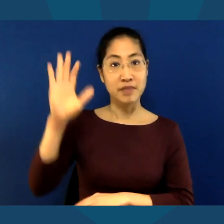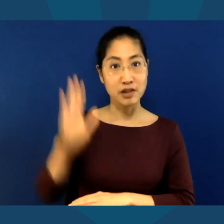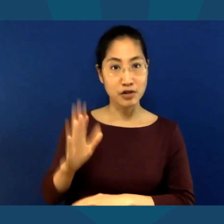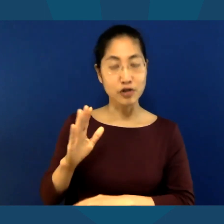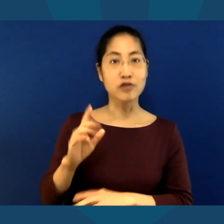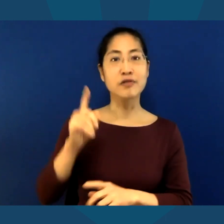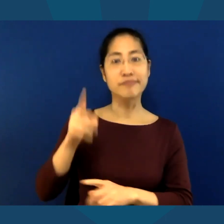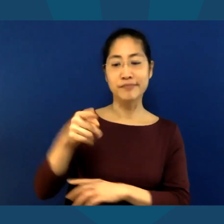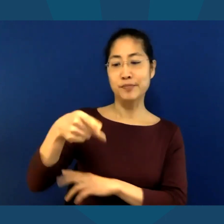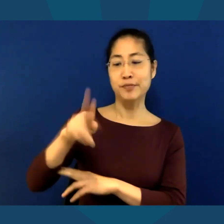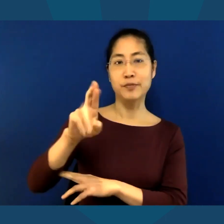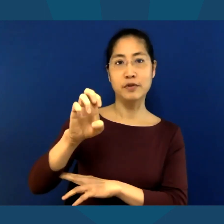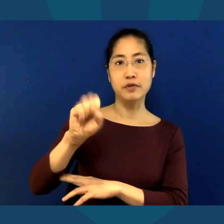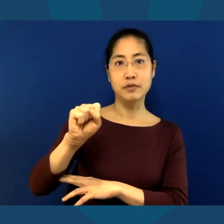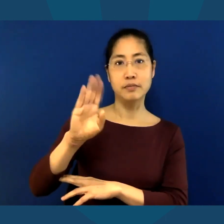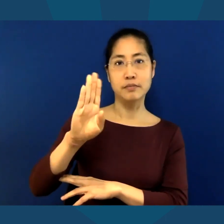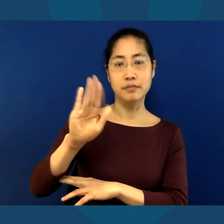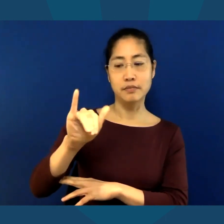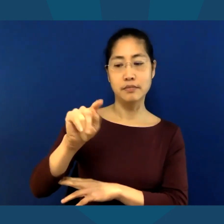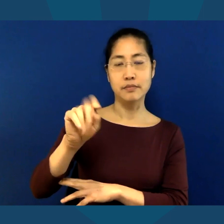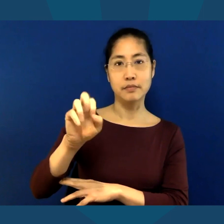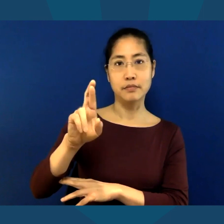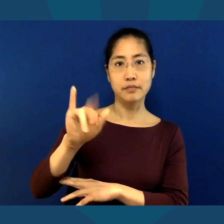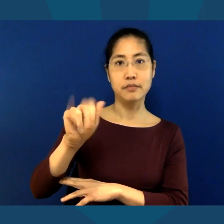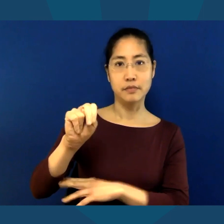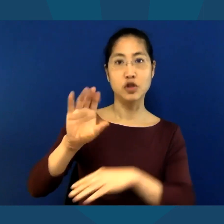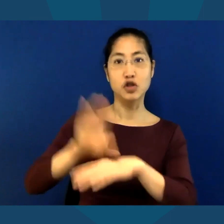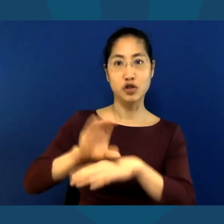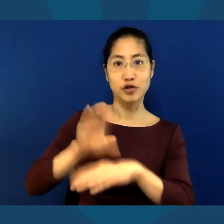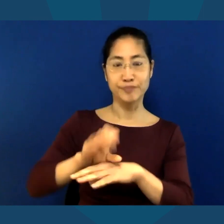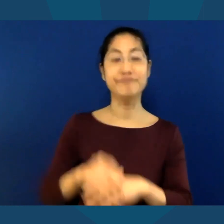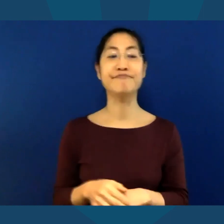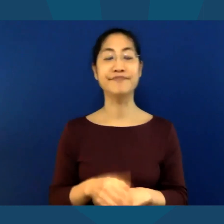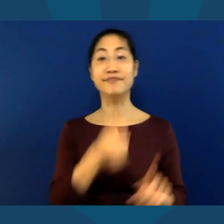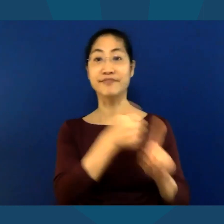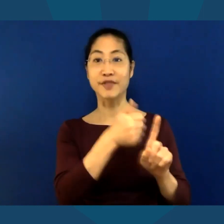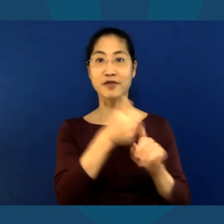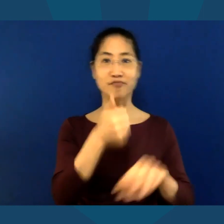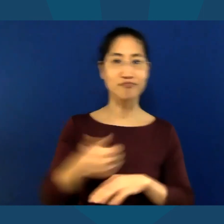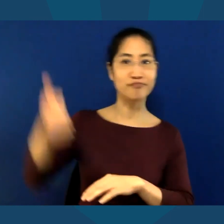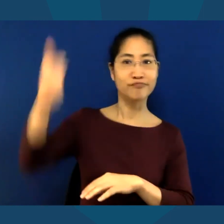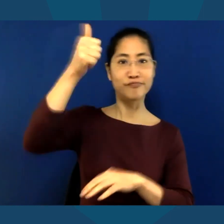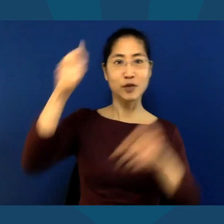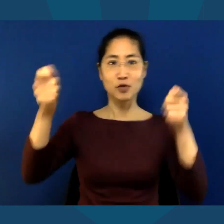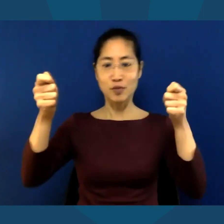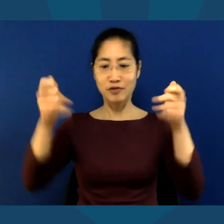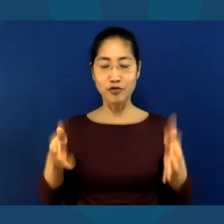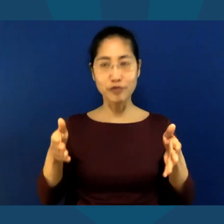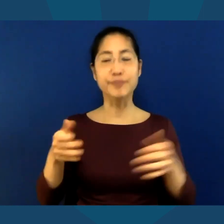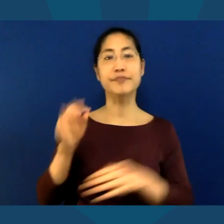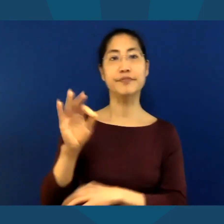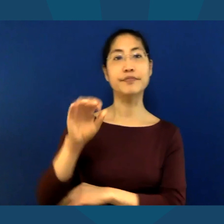As an ordained minister in the Presbyterian Church, she spent 6 years working as the